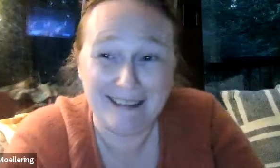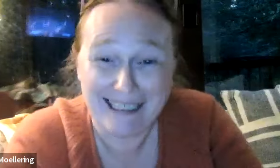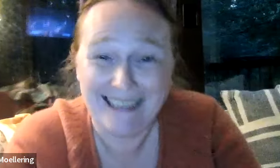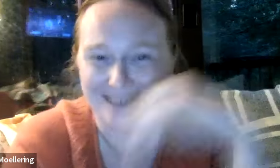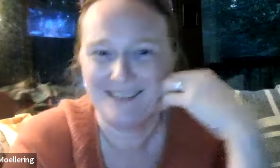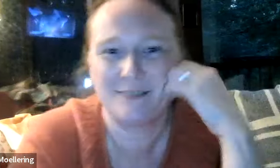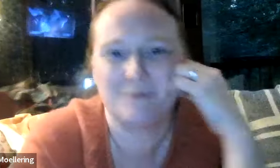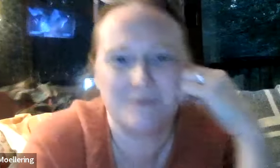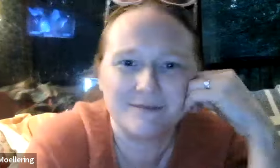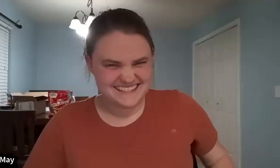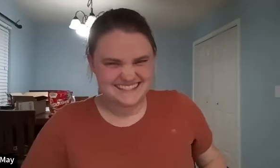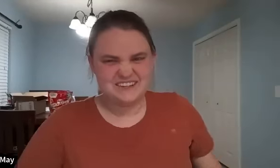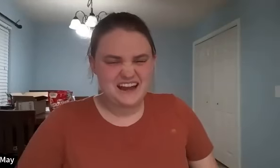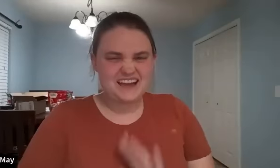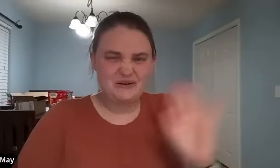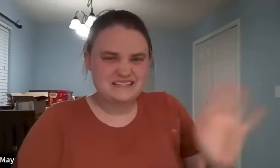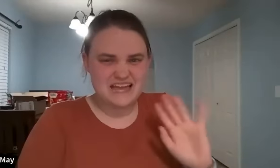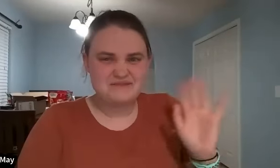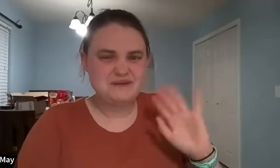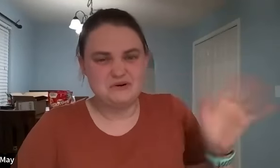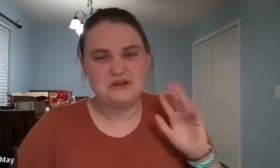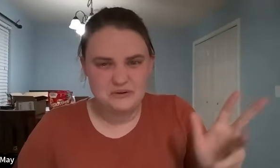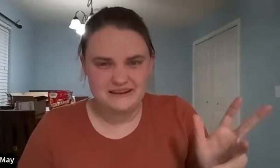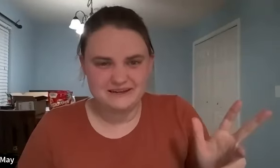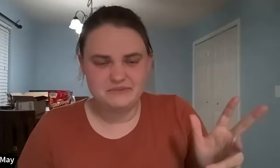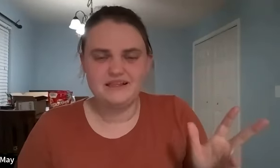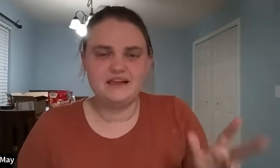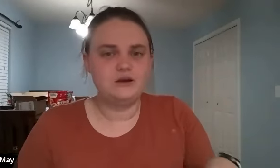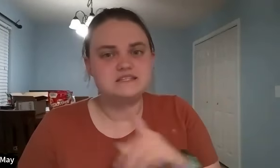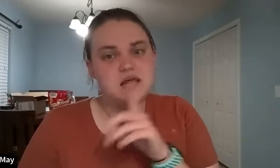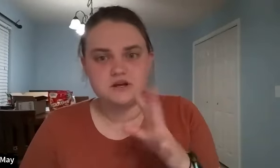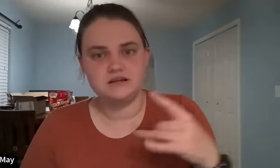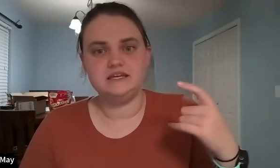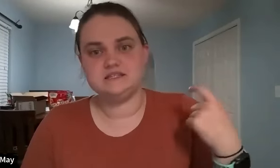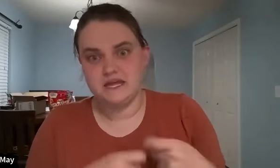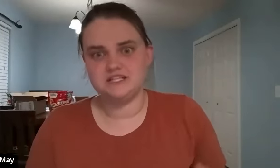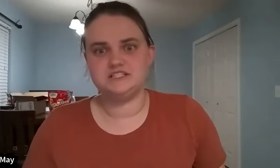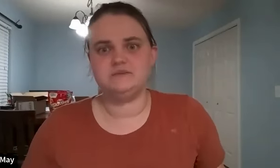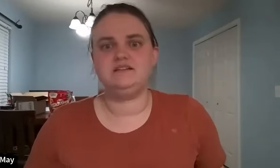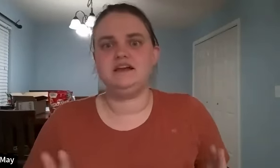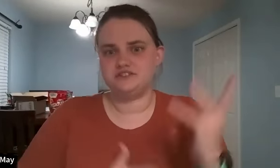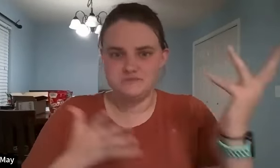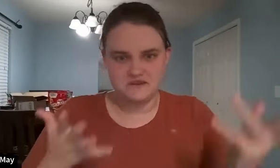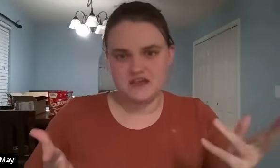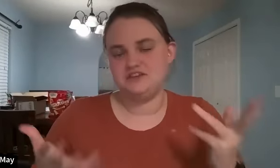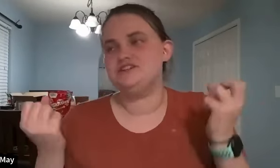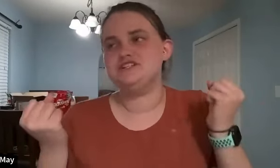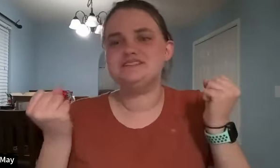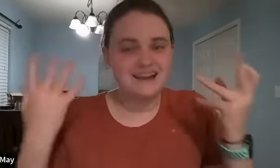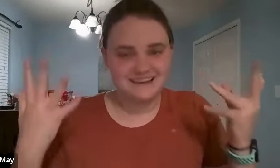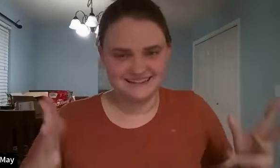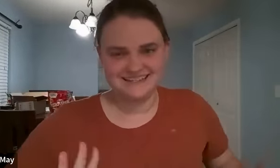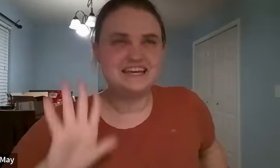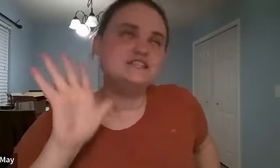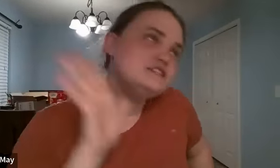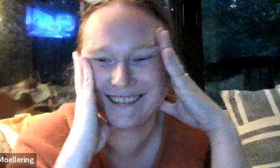silently. Yes, you're not always having people annoyed by like, okay, stop talking in Spanish to me, like, or something like that. You can just such